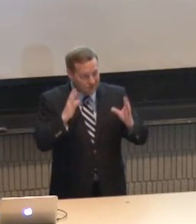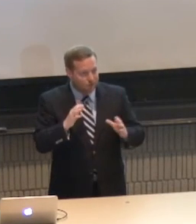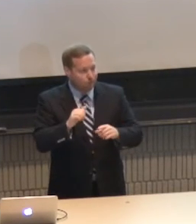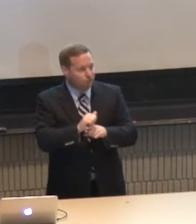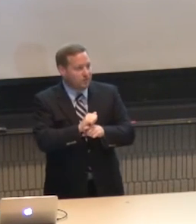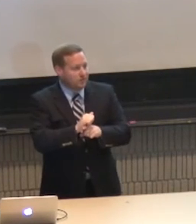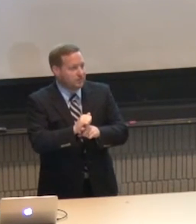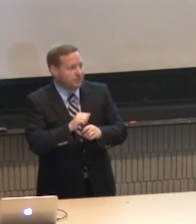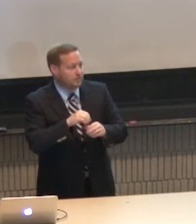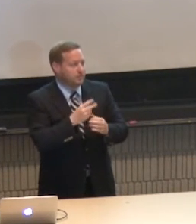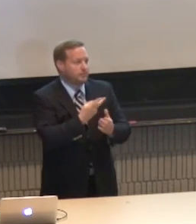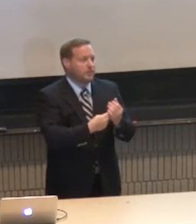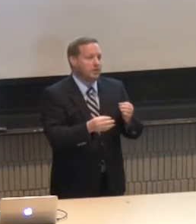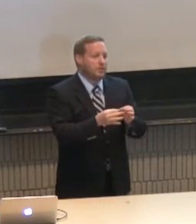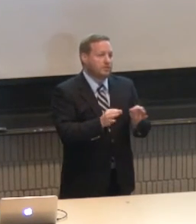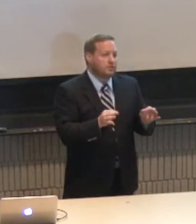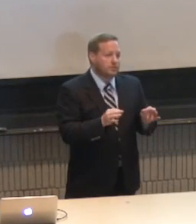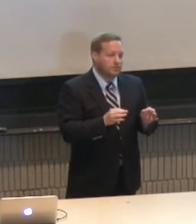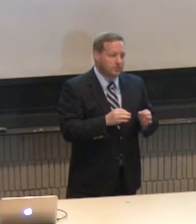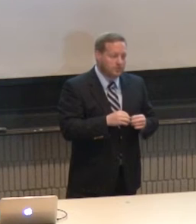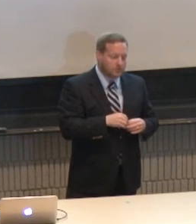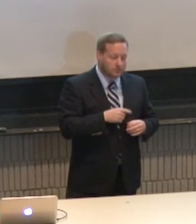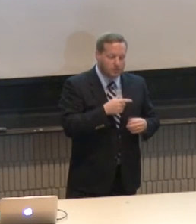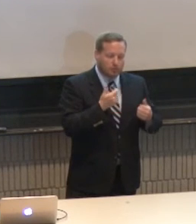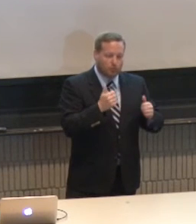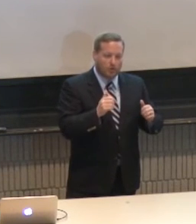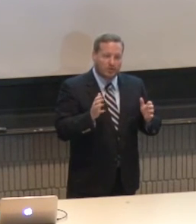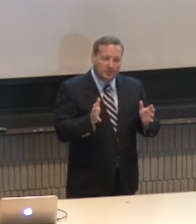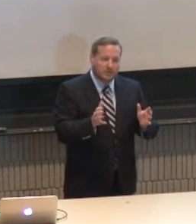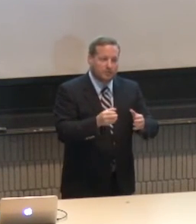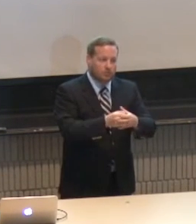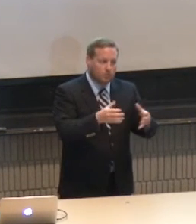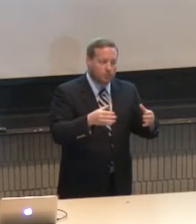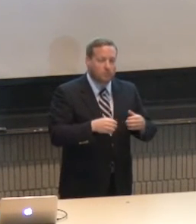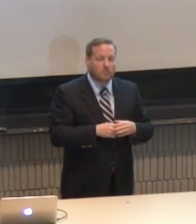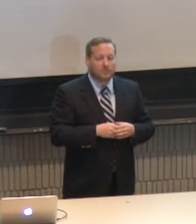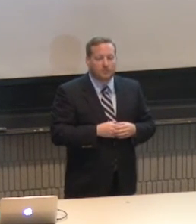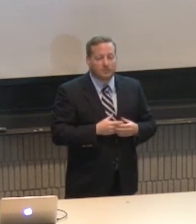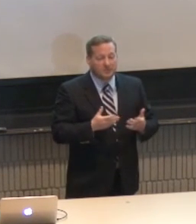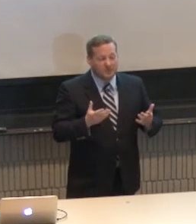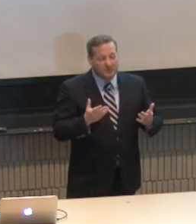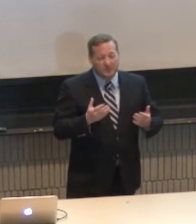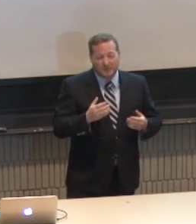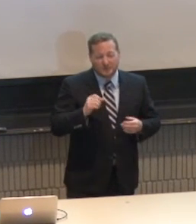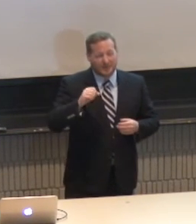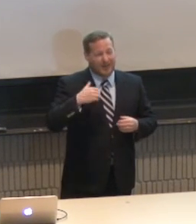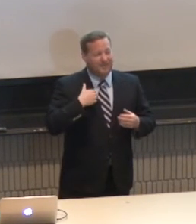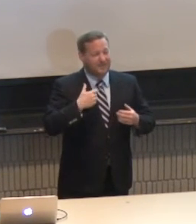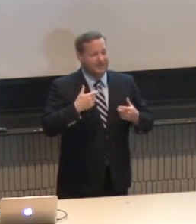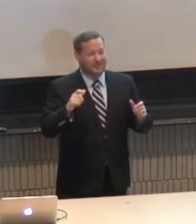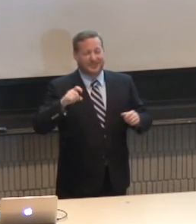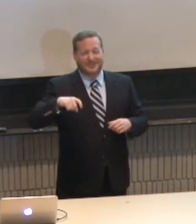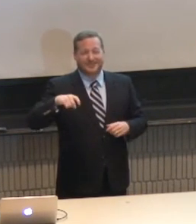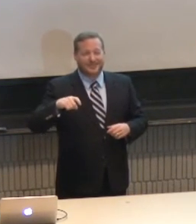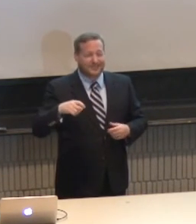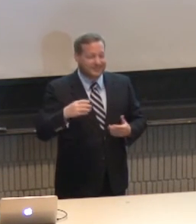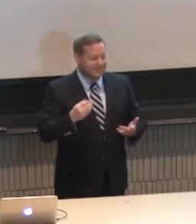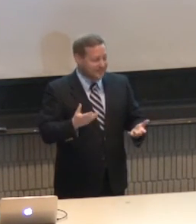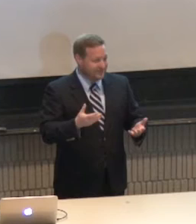the number of folks that are qualified to teach at college and university levels. That's one of their goals. And it's